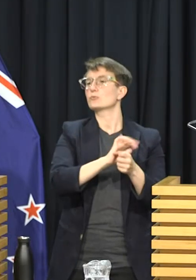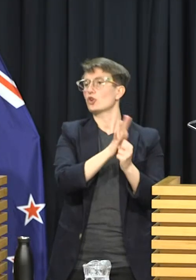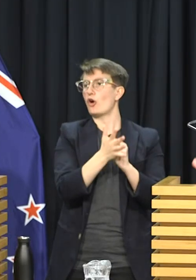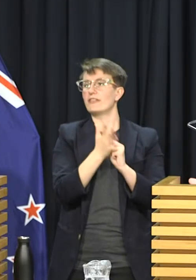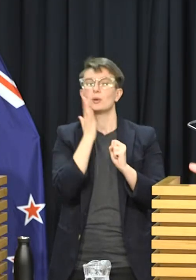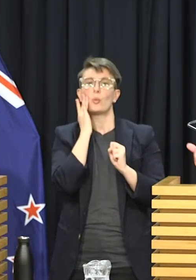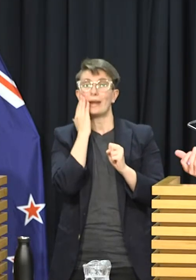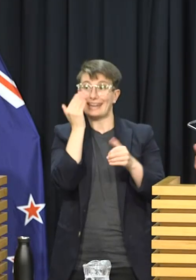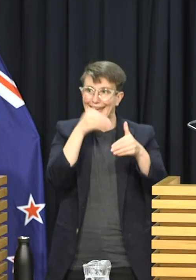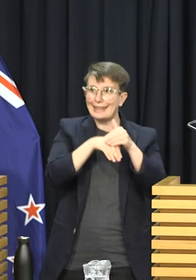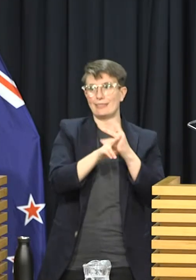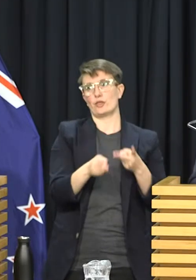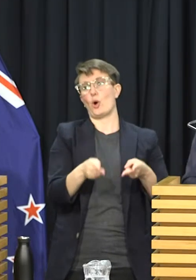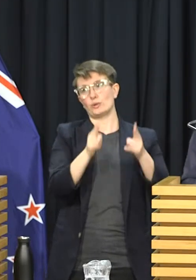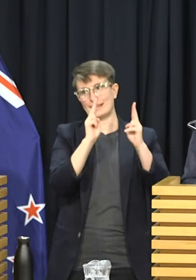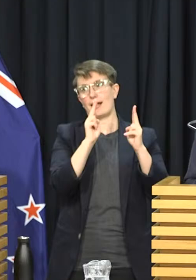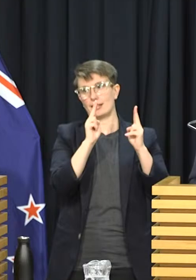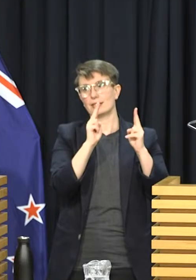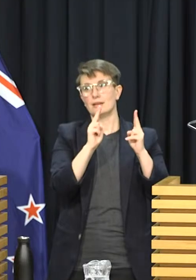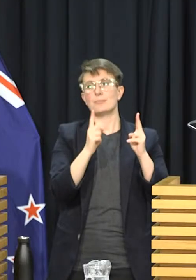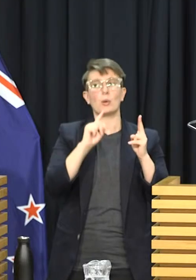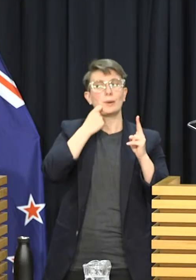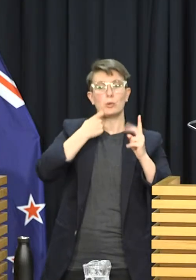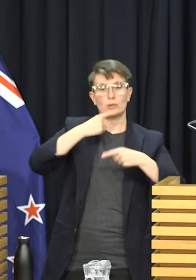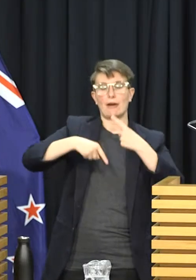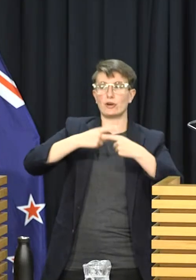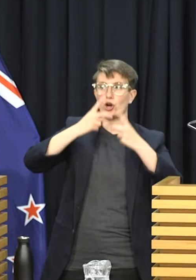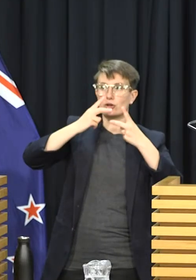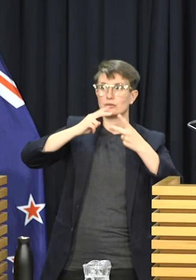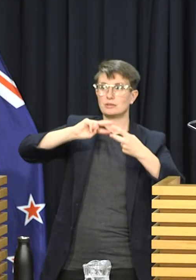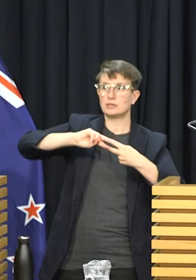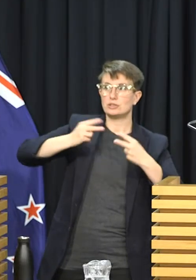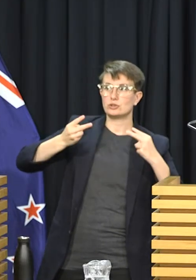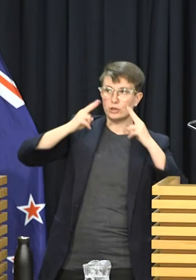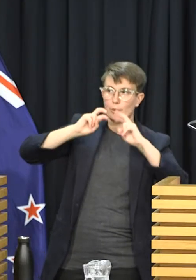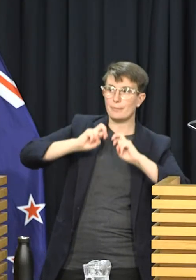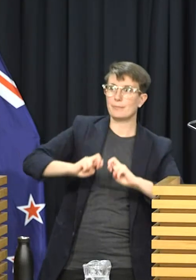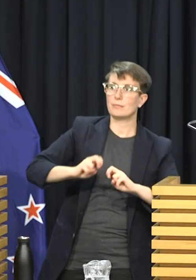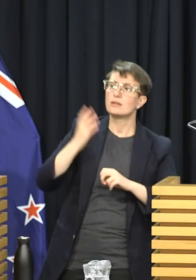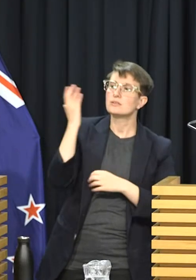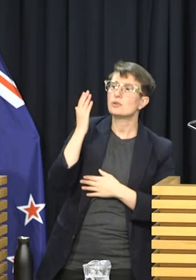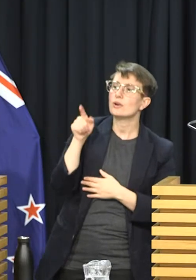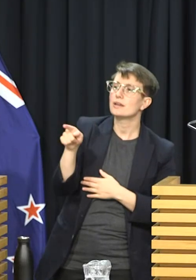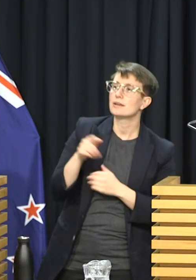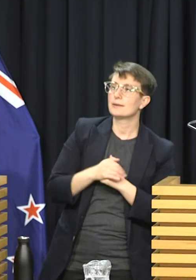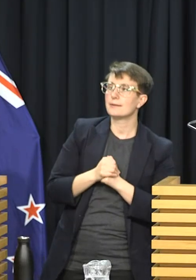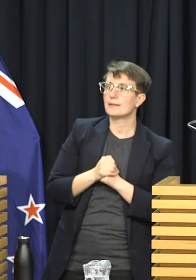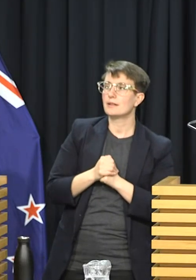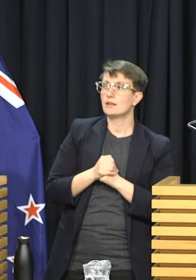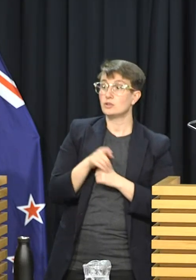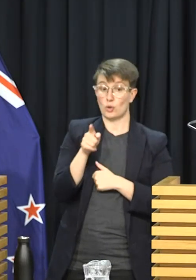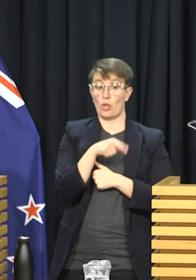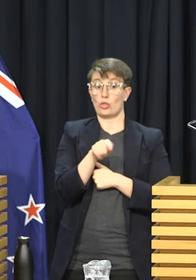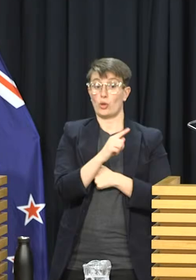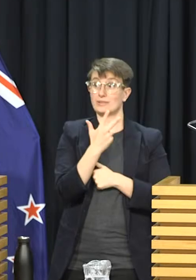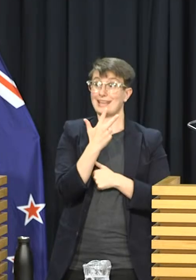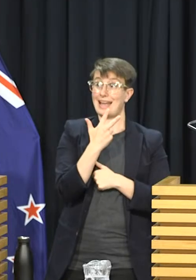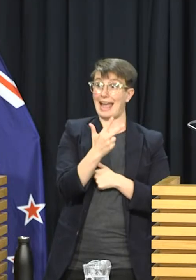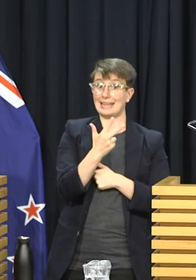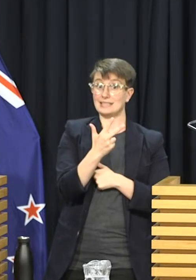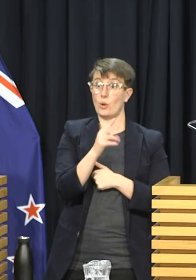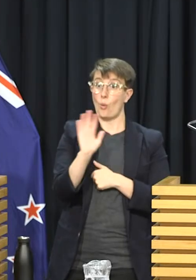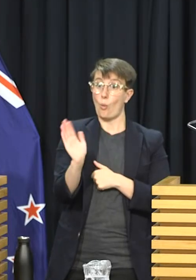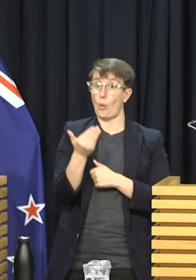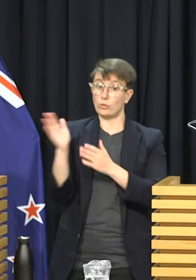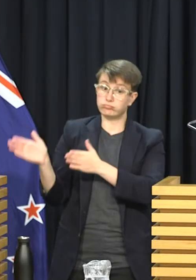be very helpful once we have the whole genome sequencing on our new case. Sorry? All those 8 all moved to Yes, Jet that's